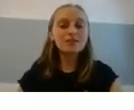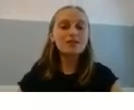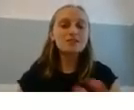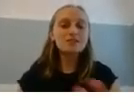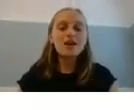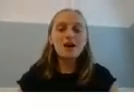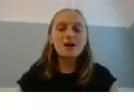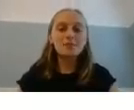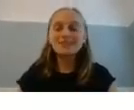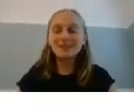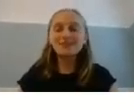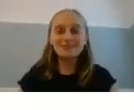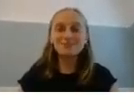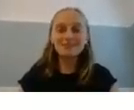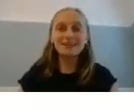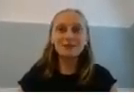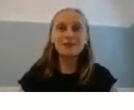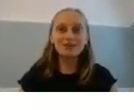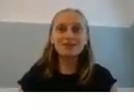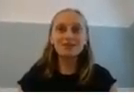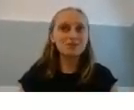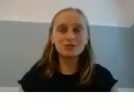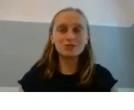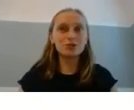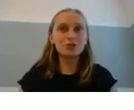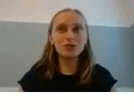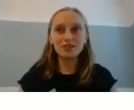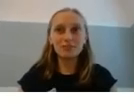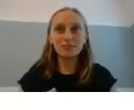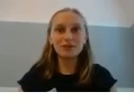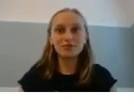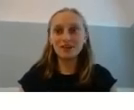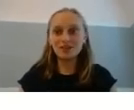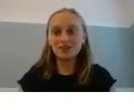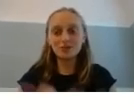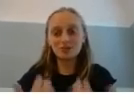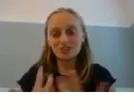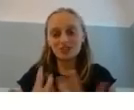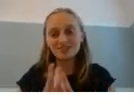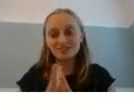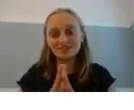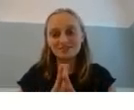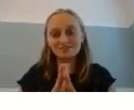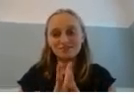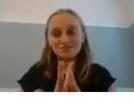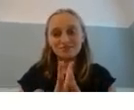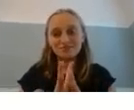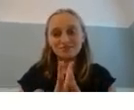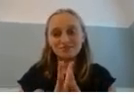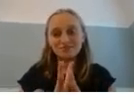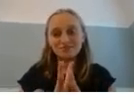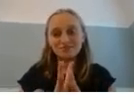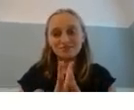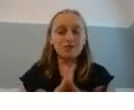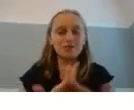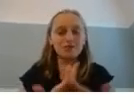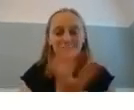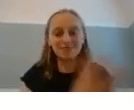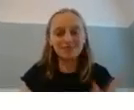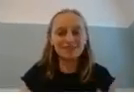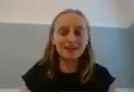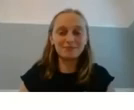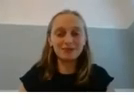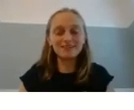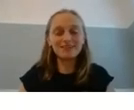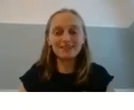opportunities but it's definitely something that i want to continue to learn whether that be professionally or just for myself and